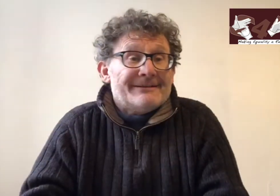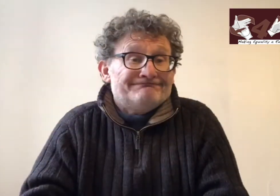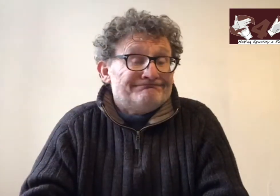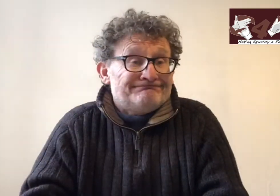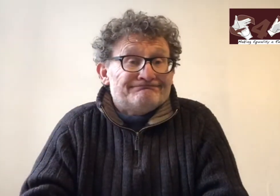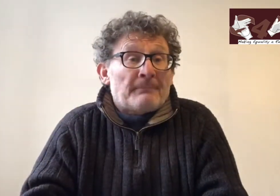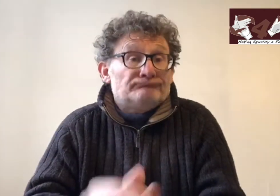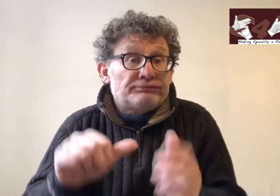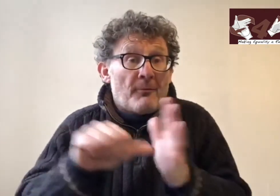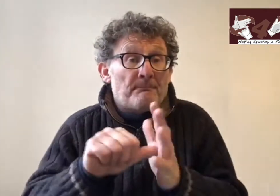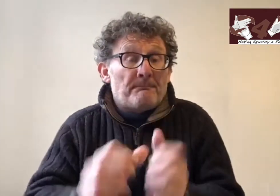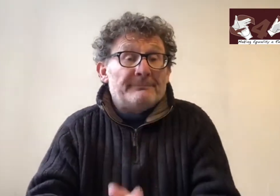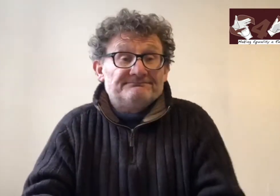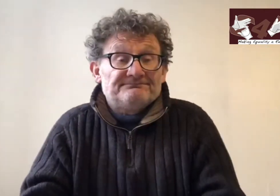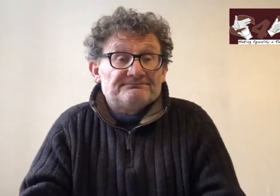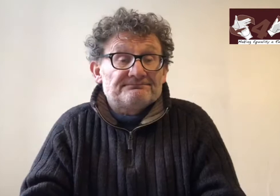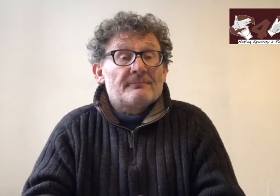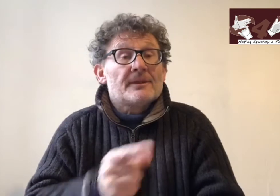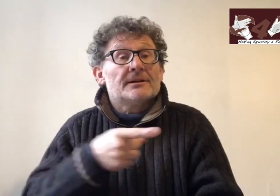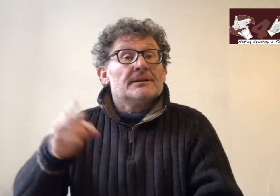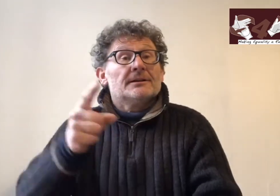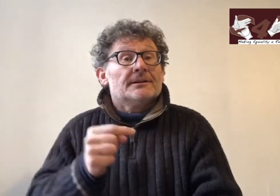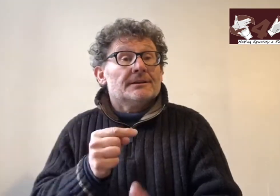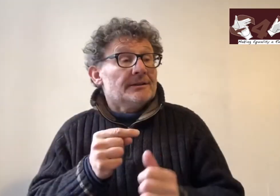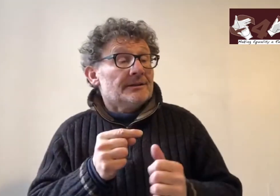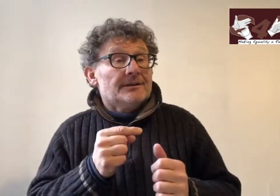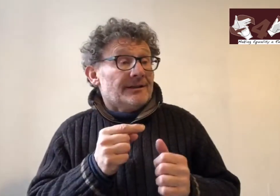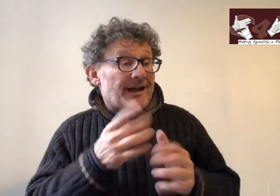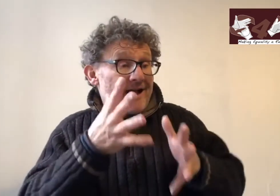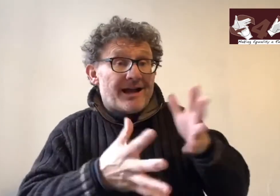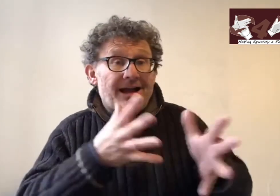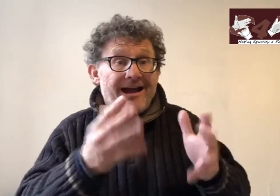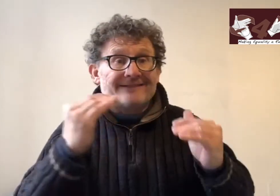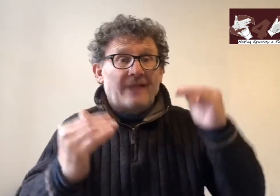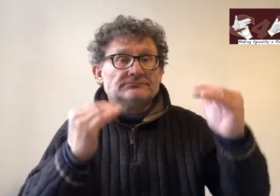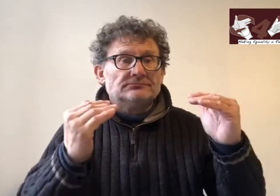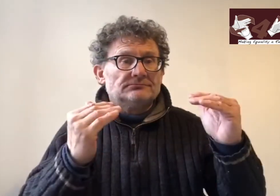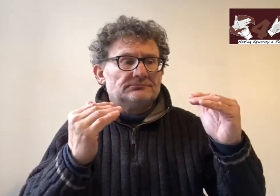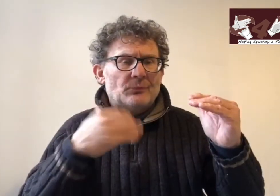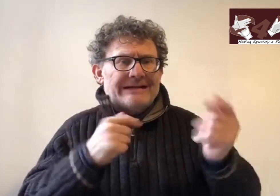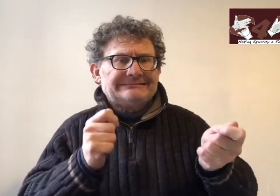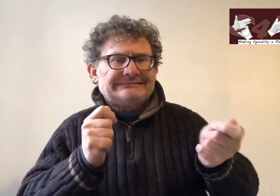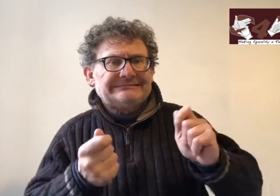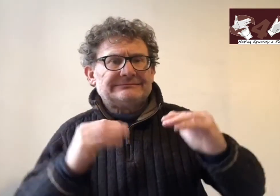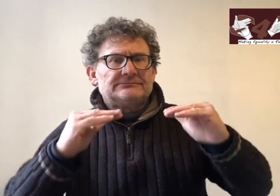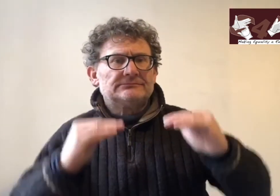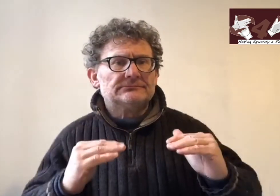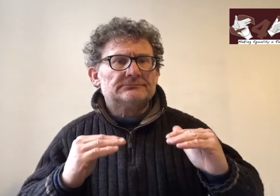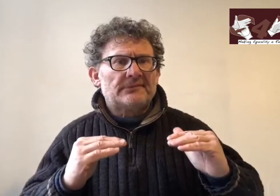who are deaf, children who are deaf, that seems to be a problem, because the adults that are communicating to them in